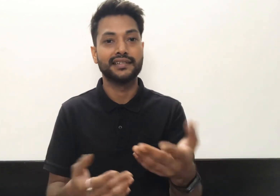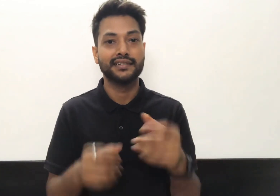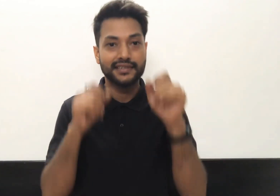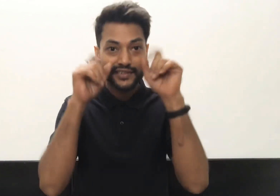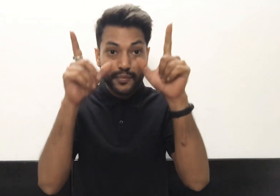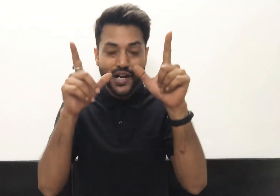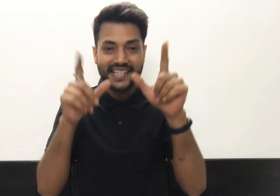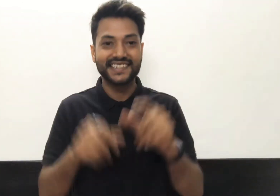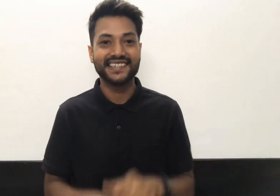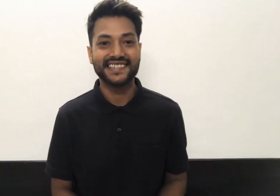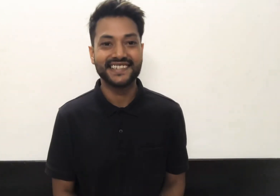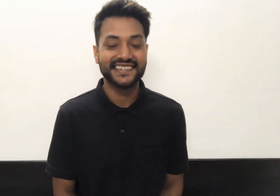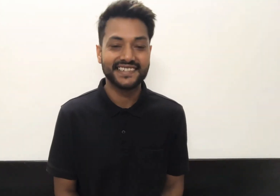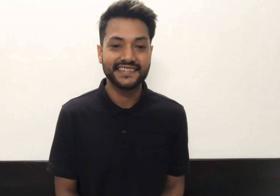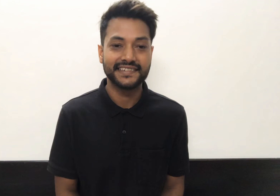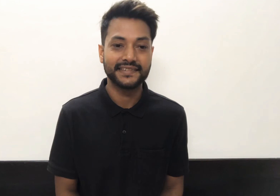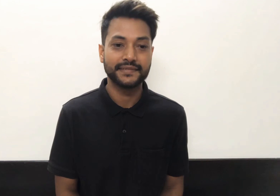Surprises, in the sense,